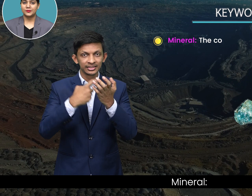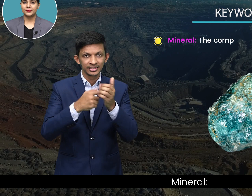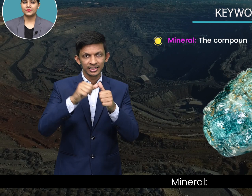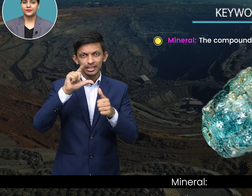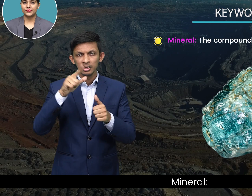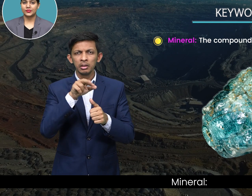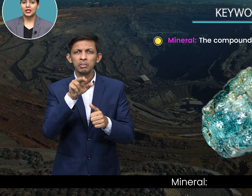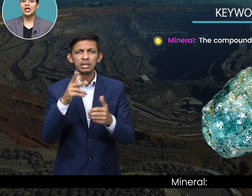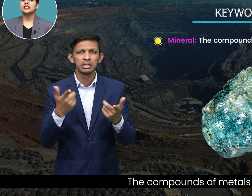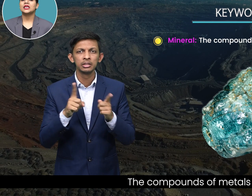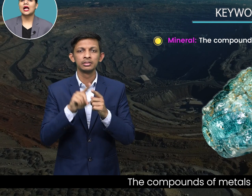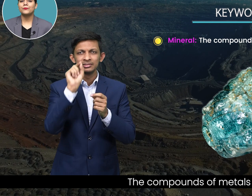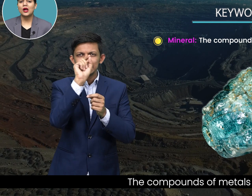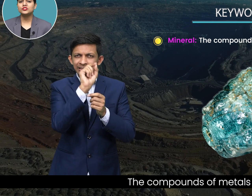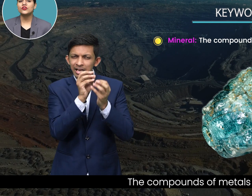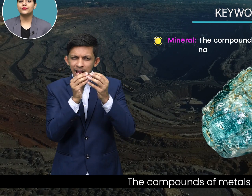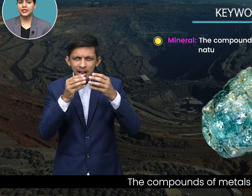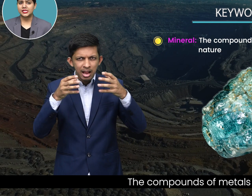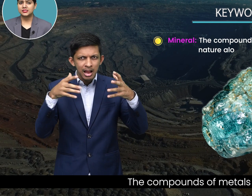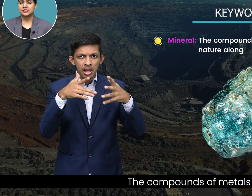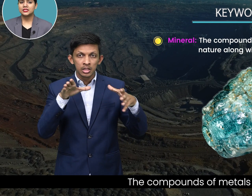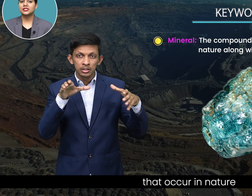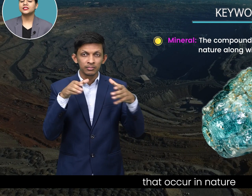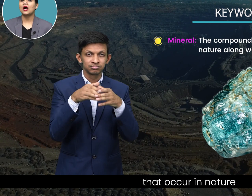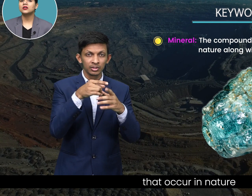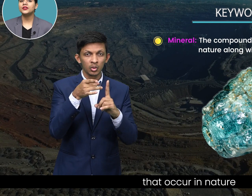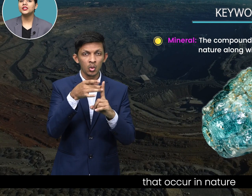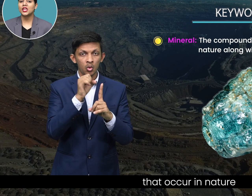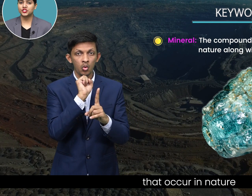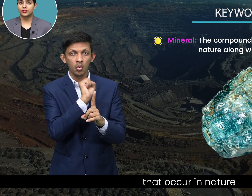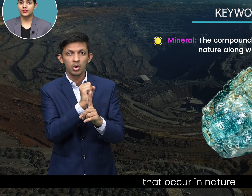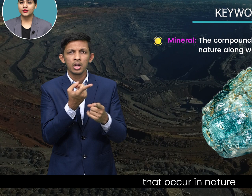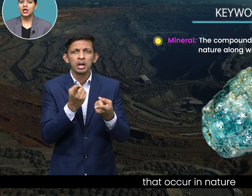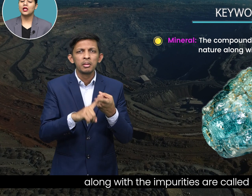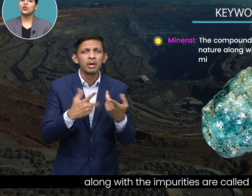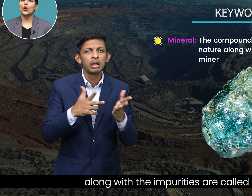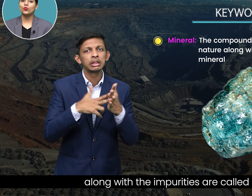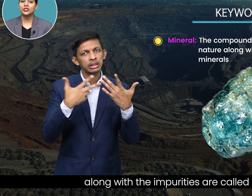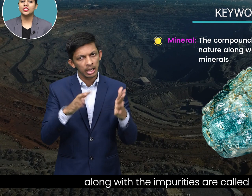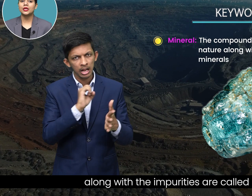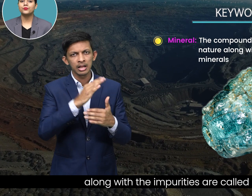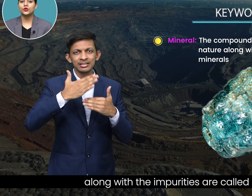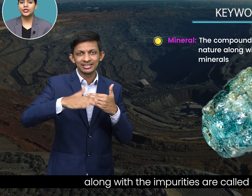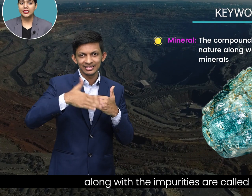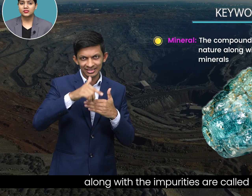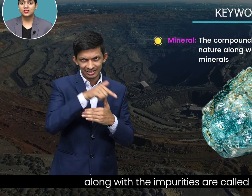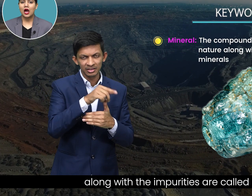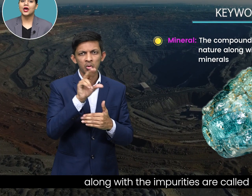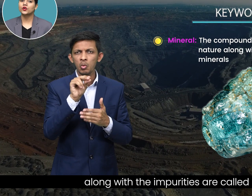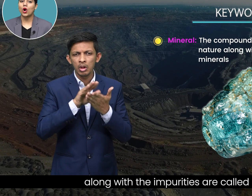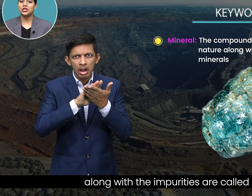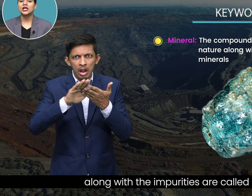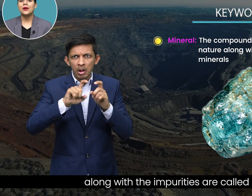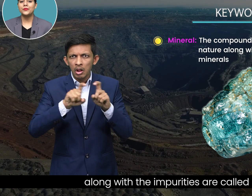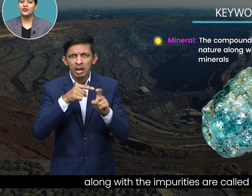Mineral. The compounds of metals that occur in nature along with the impurities